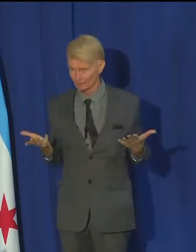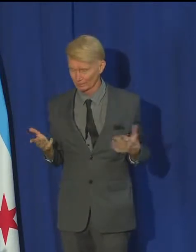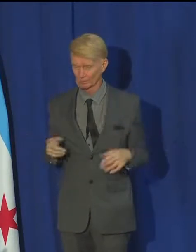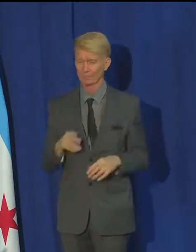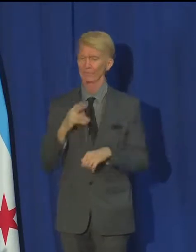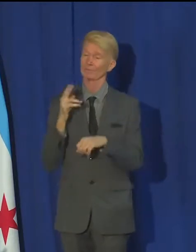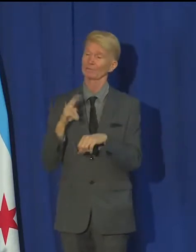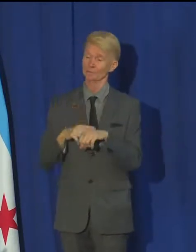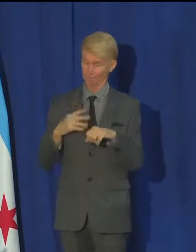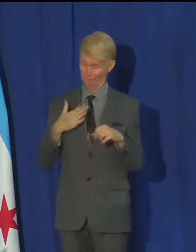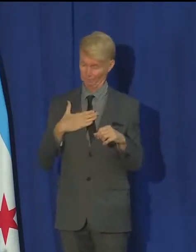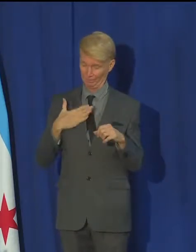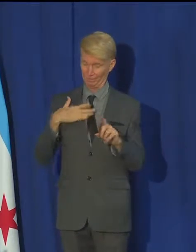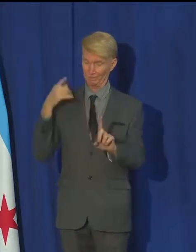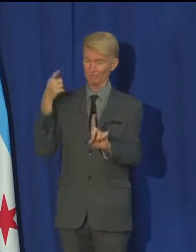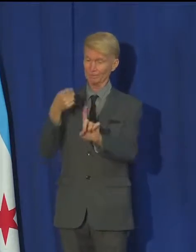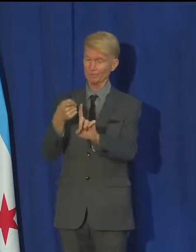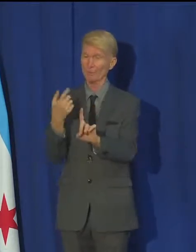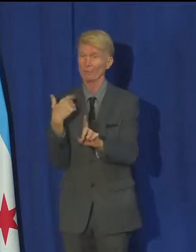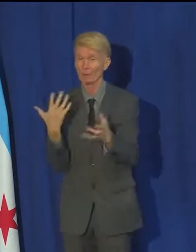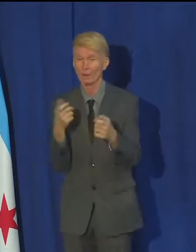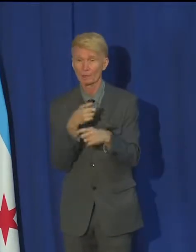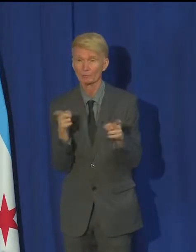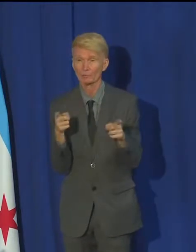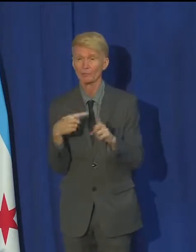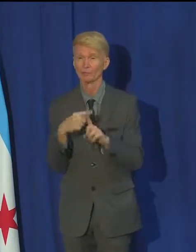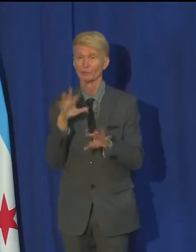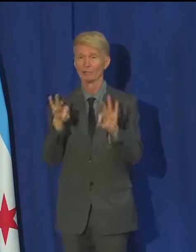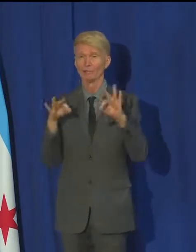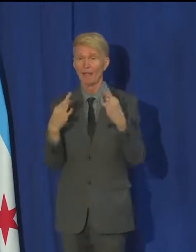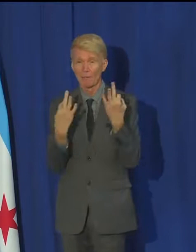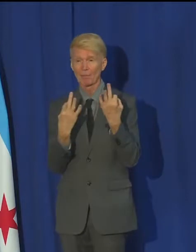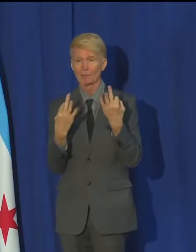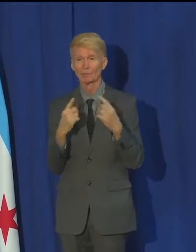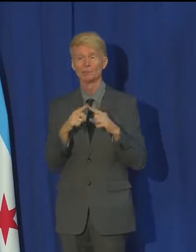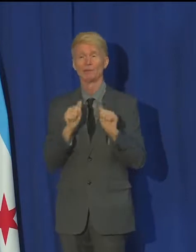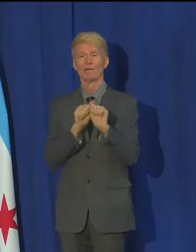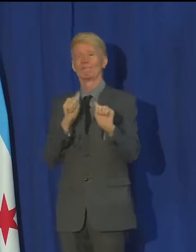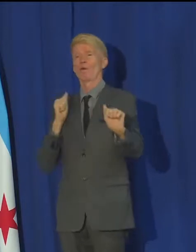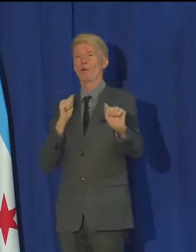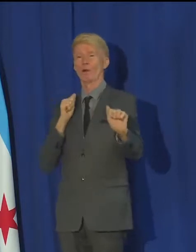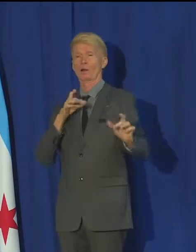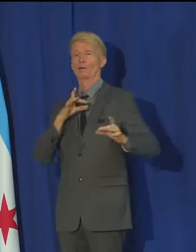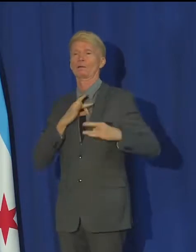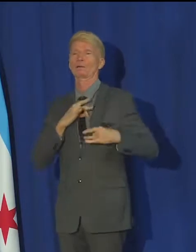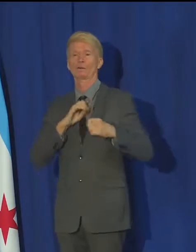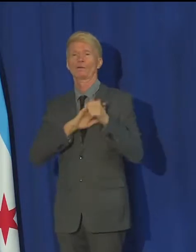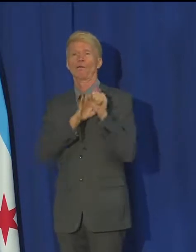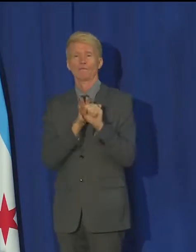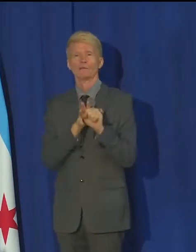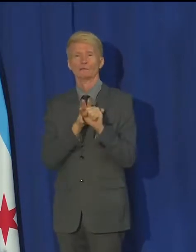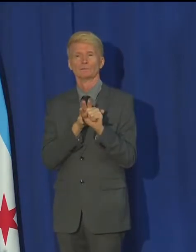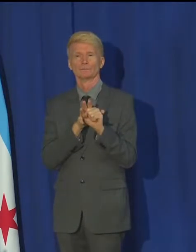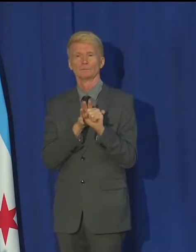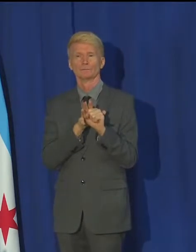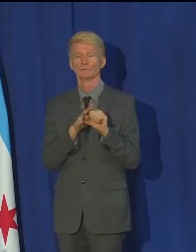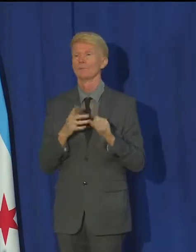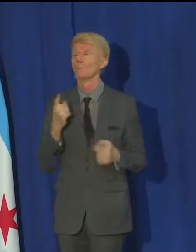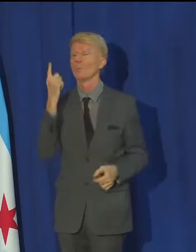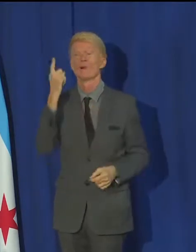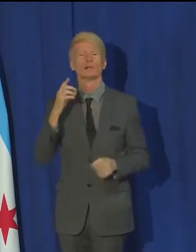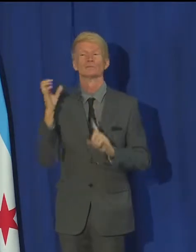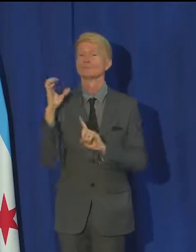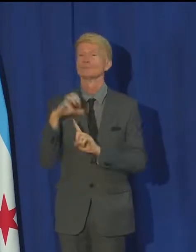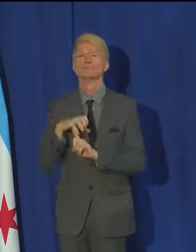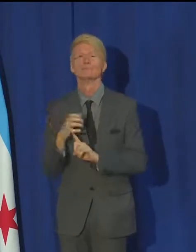I just want you and your families to be able to avoid COVID. And one of the best ways